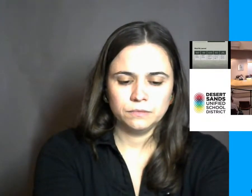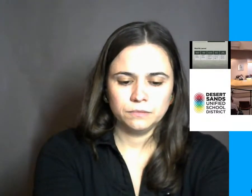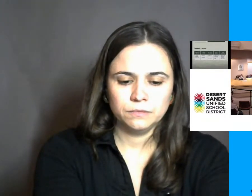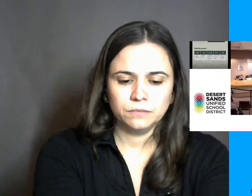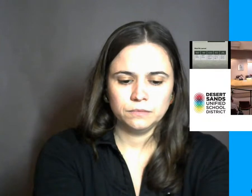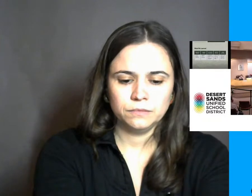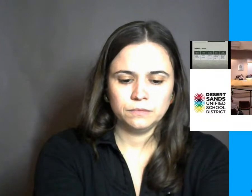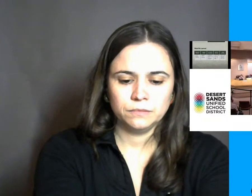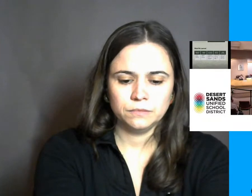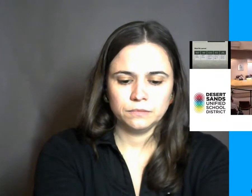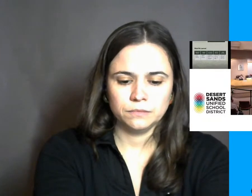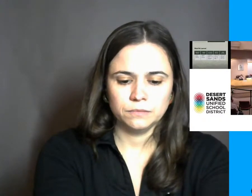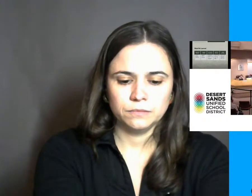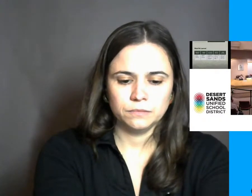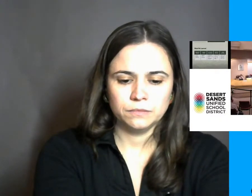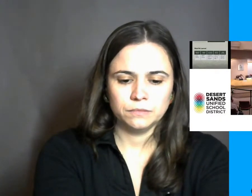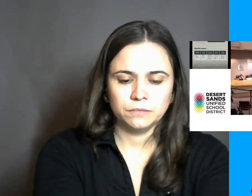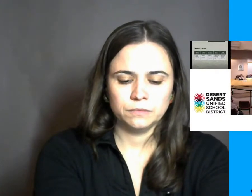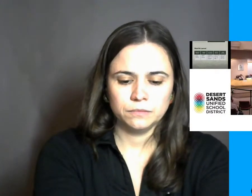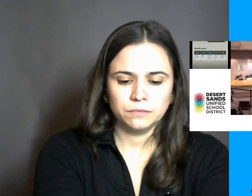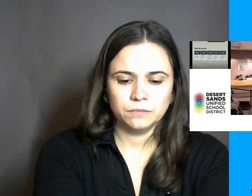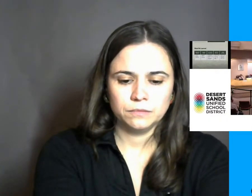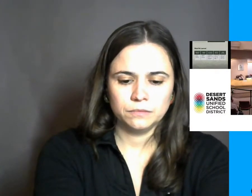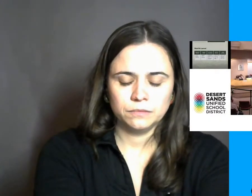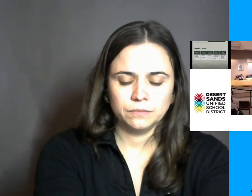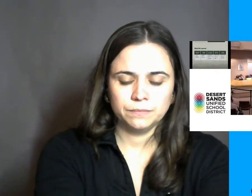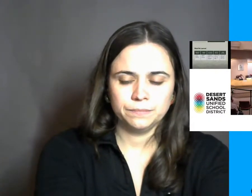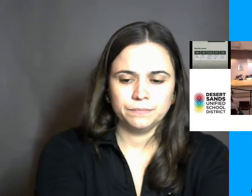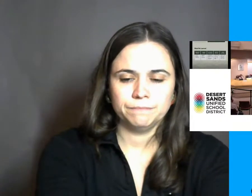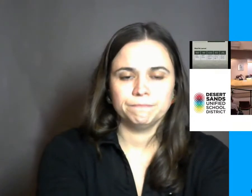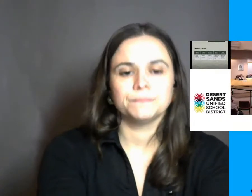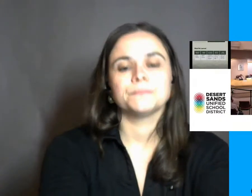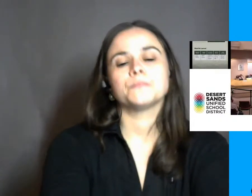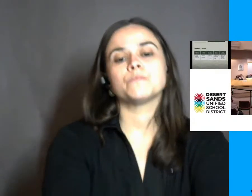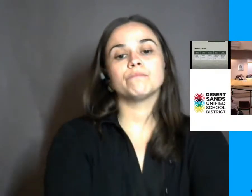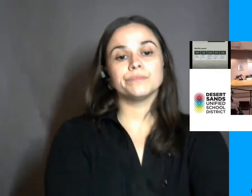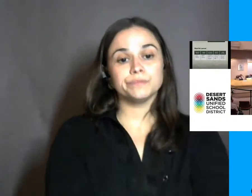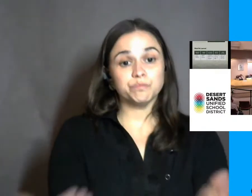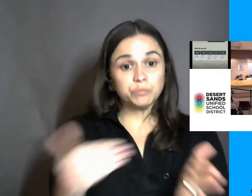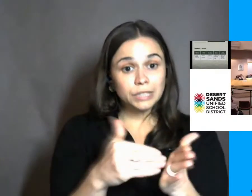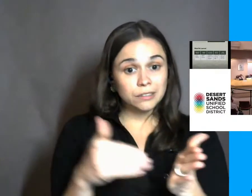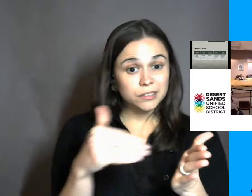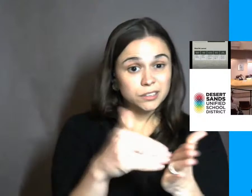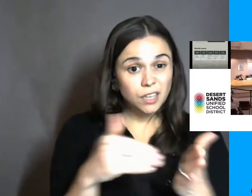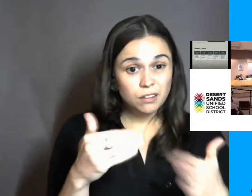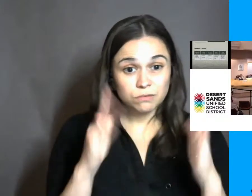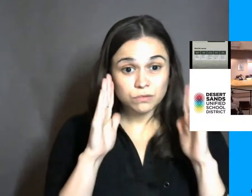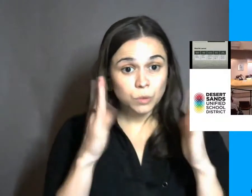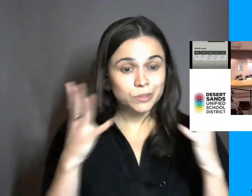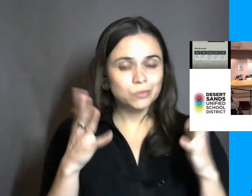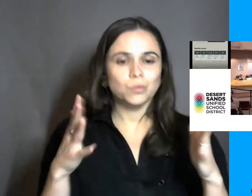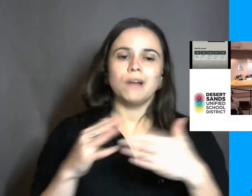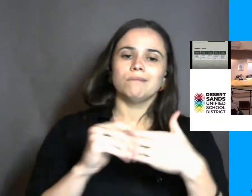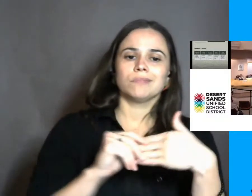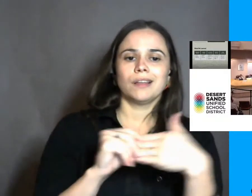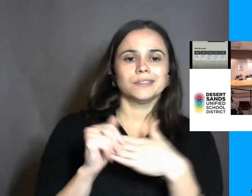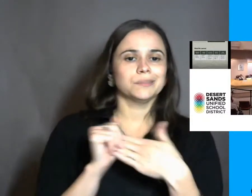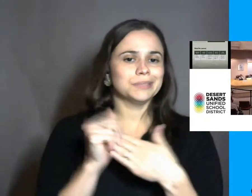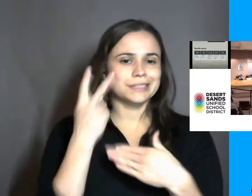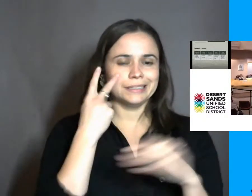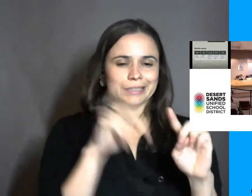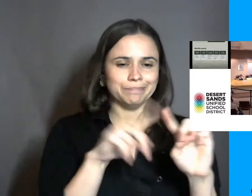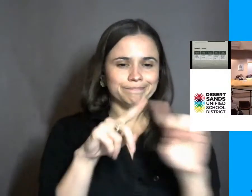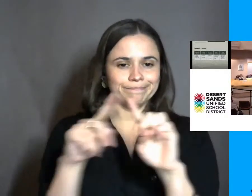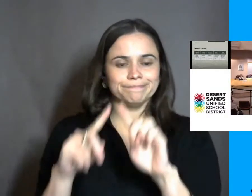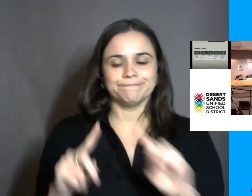Again, we want to continue the focus that's been brought through from the last master plan. We're building on what we established there for